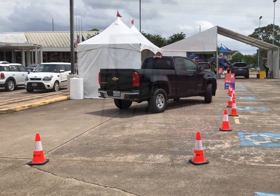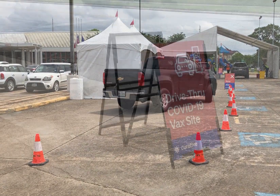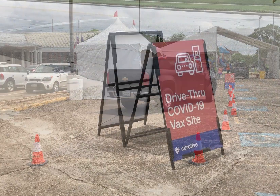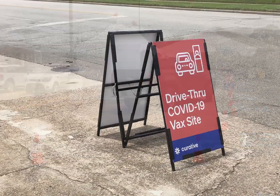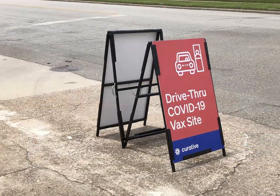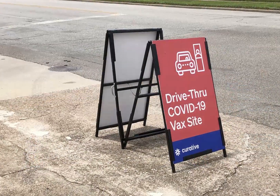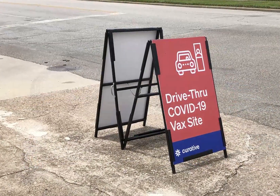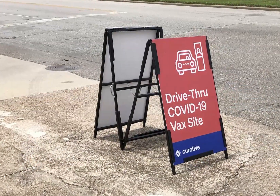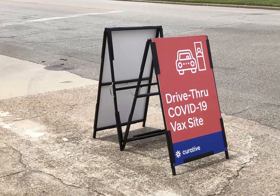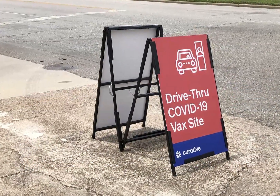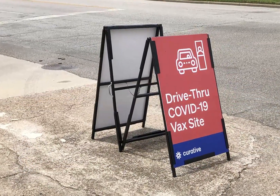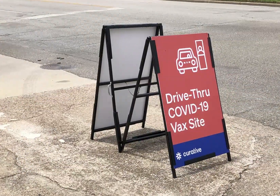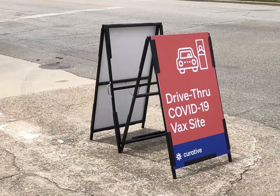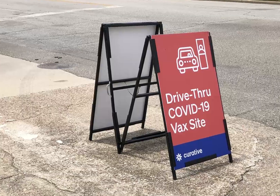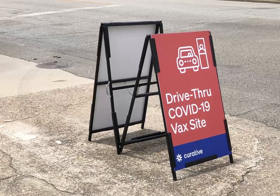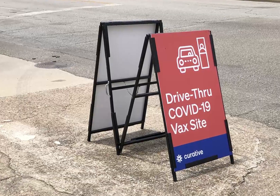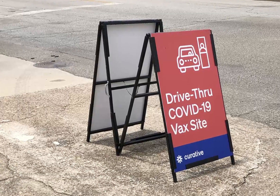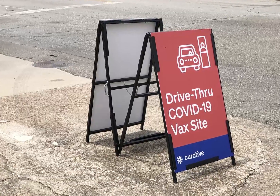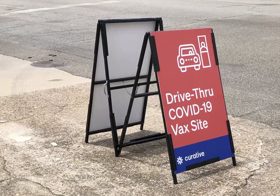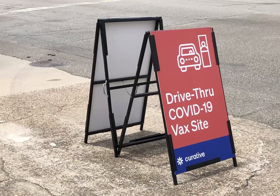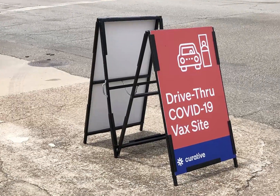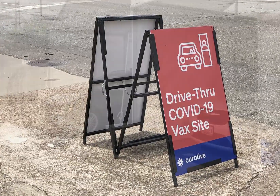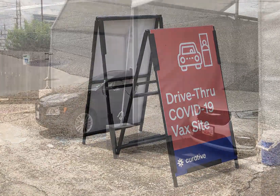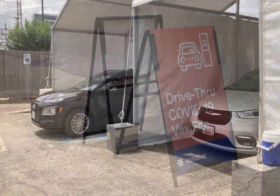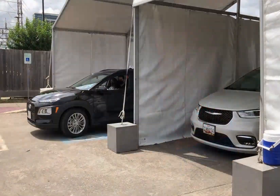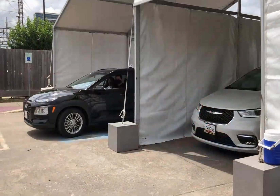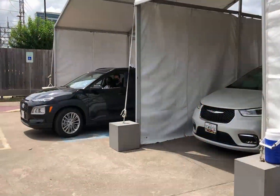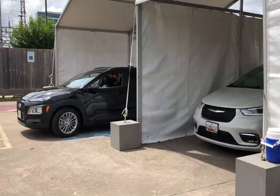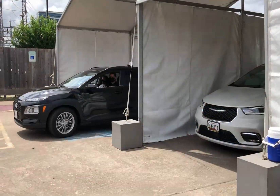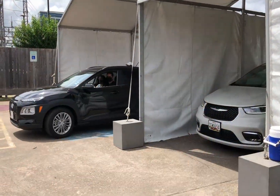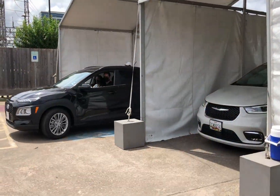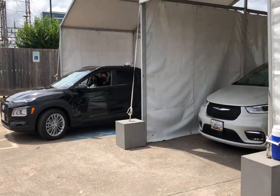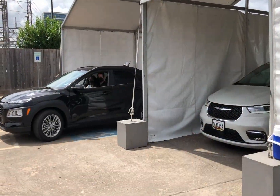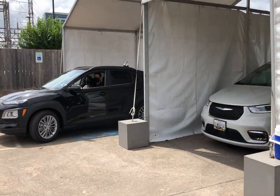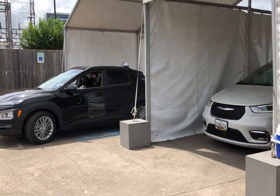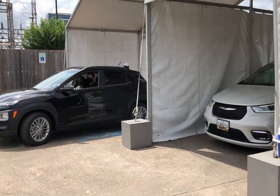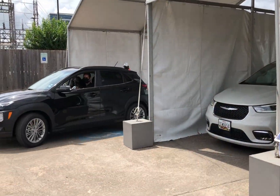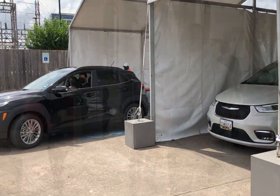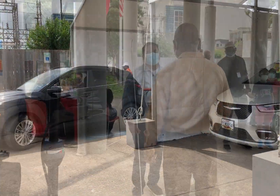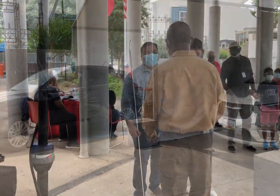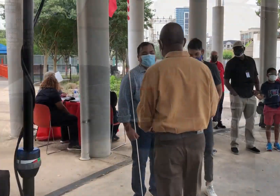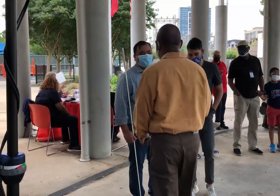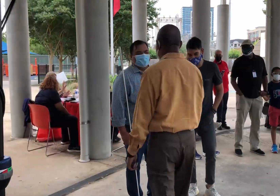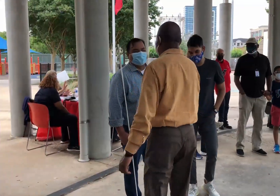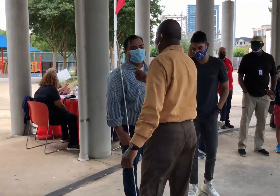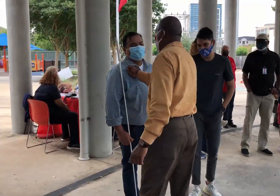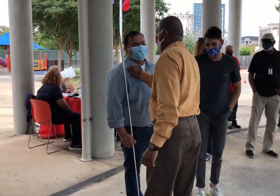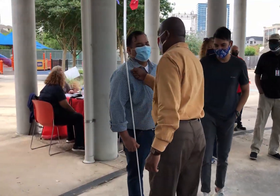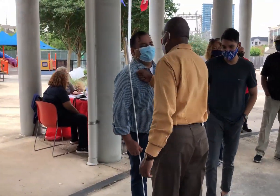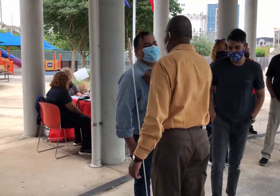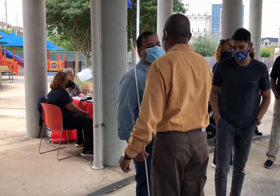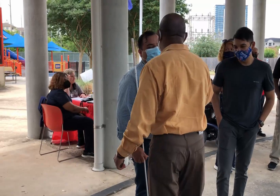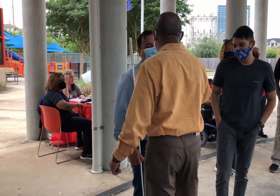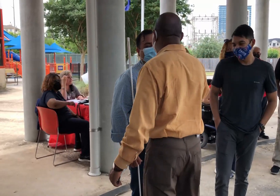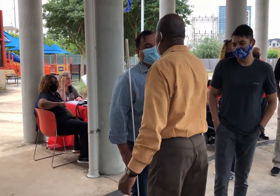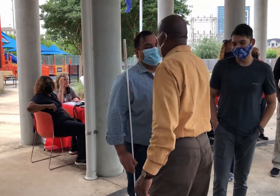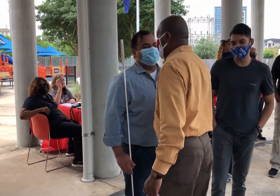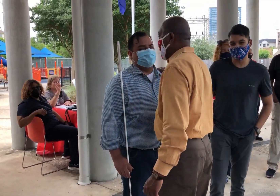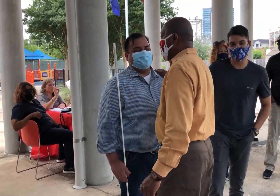Center. And I want to start off by saying that the City of Houston Health Department, the Mayor's Office with people with disabilities, we're all